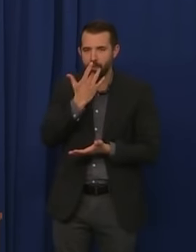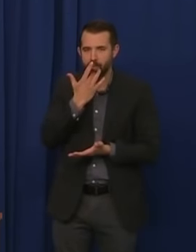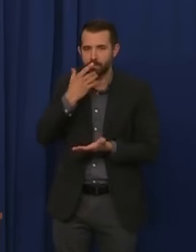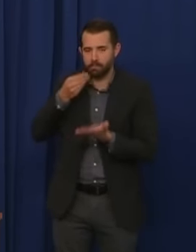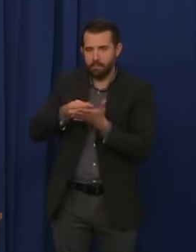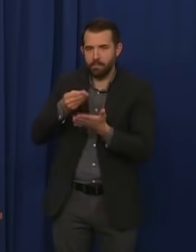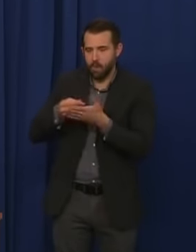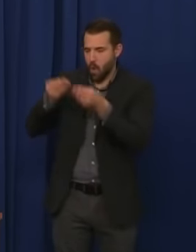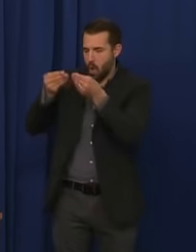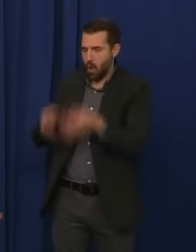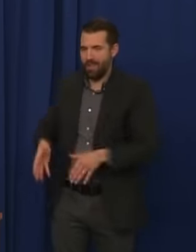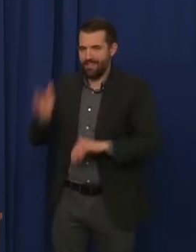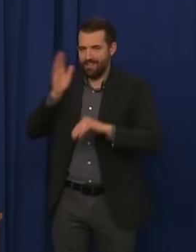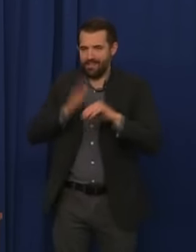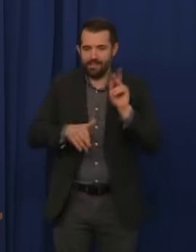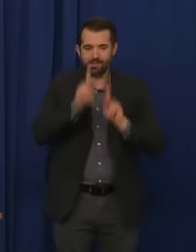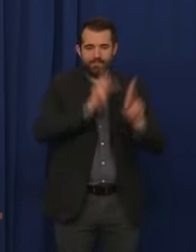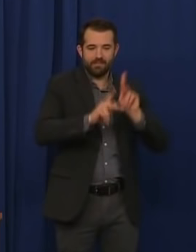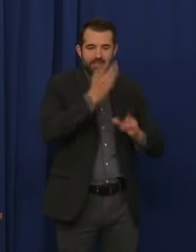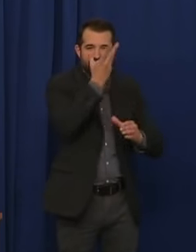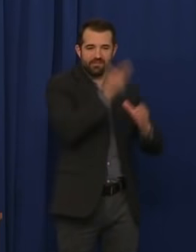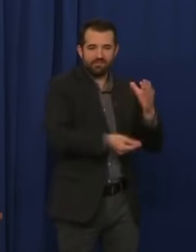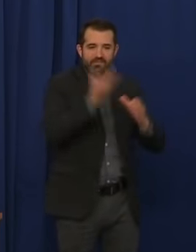than lose loved ones," she said.